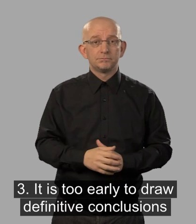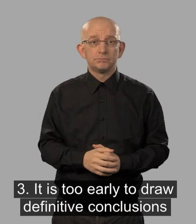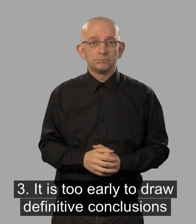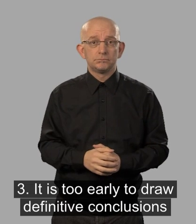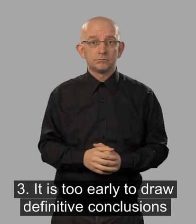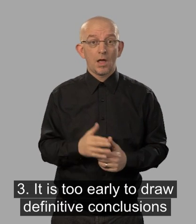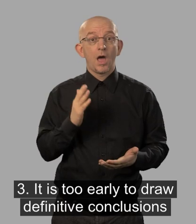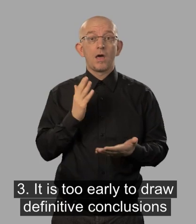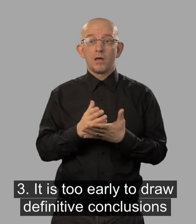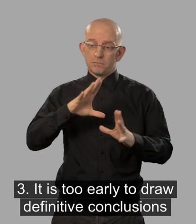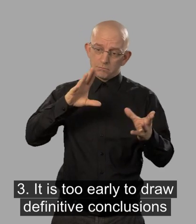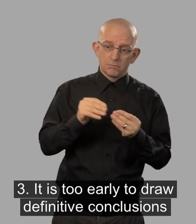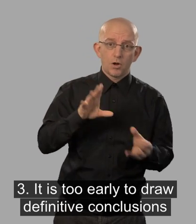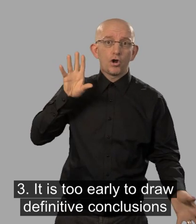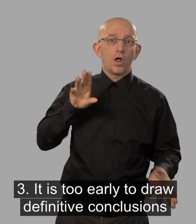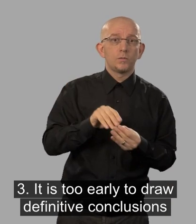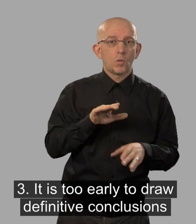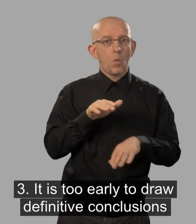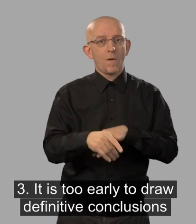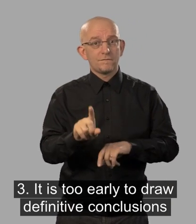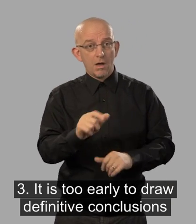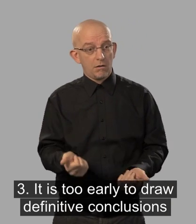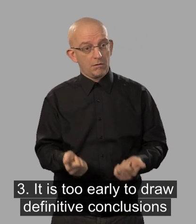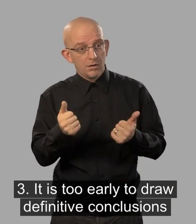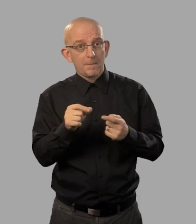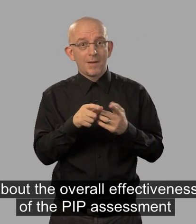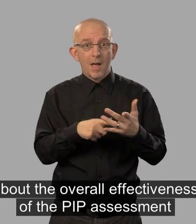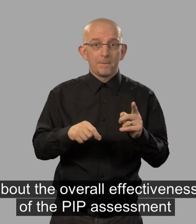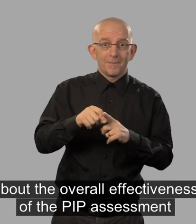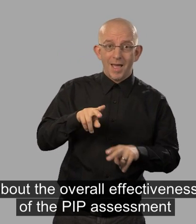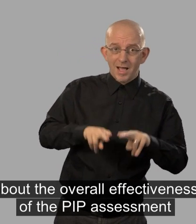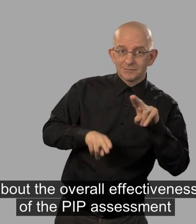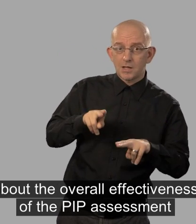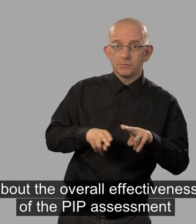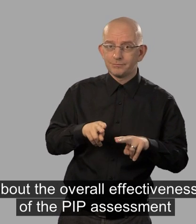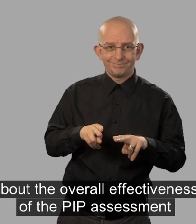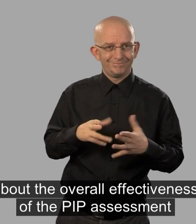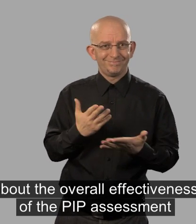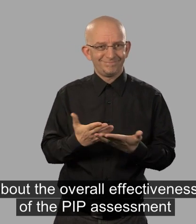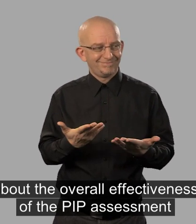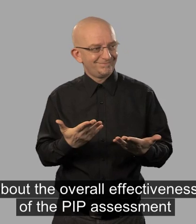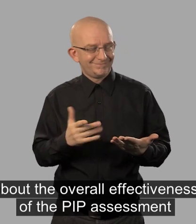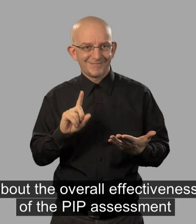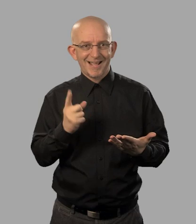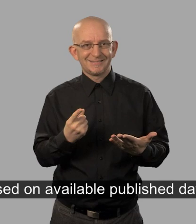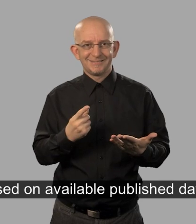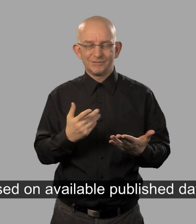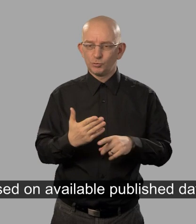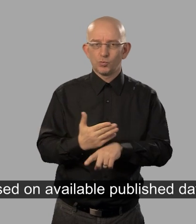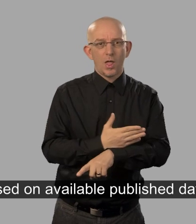Three, it is too early to draw definitive conclusions about the overall effectiveness of the